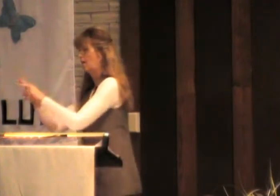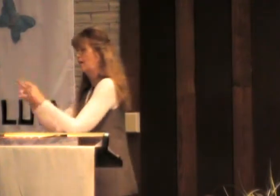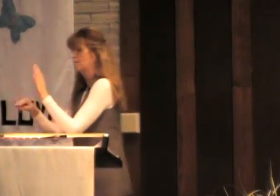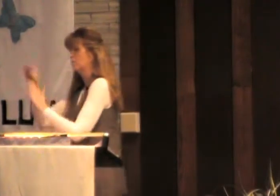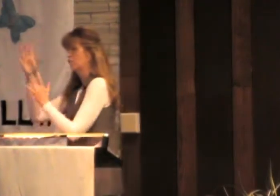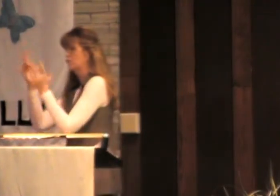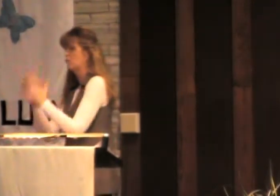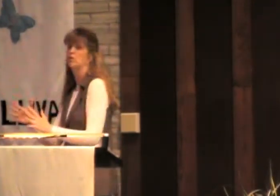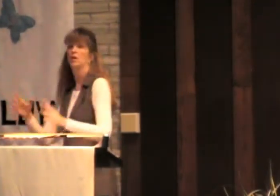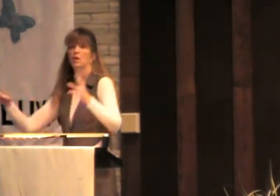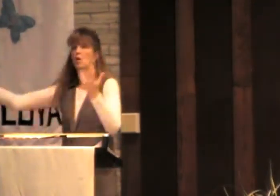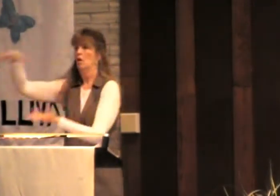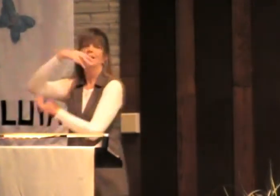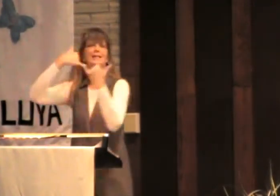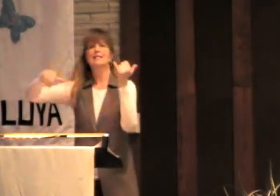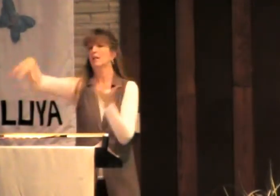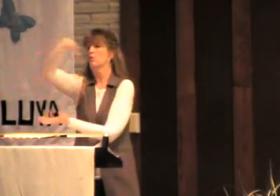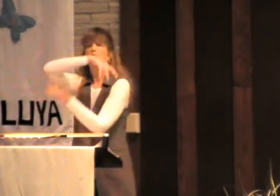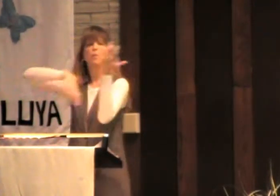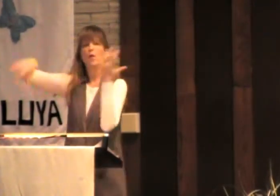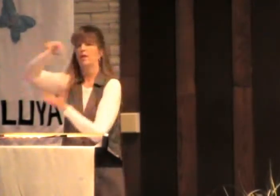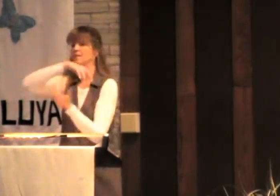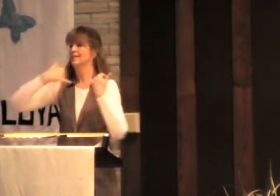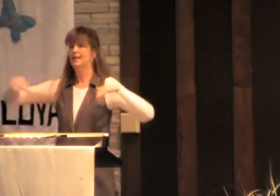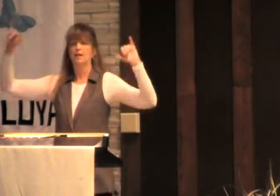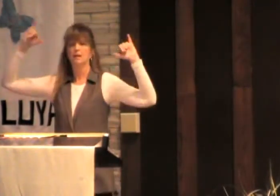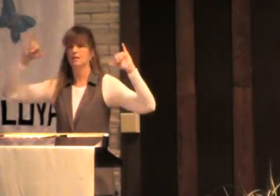then, but you do, and, you know, so